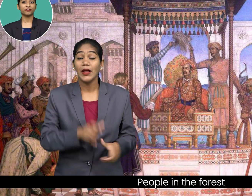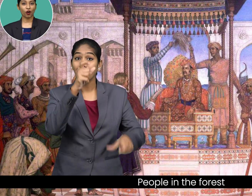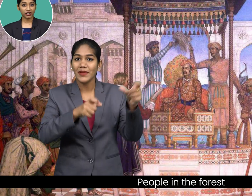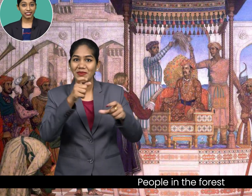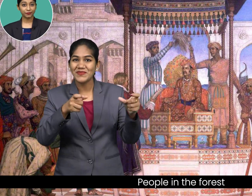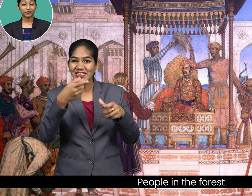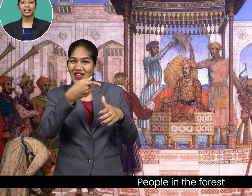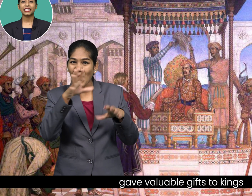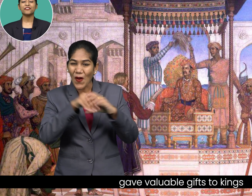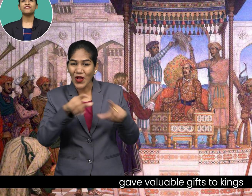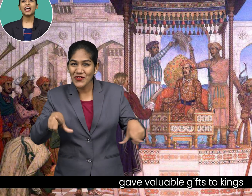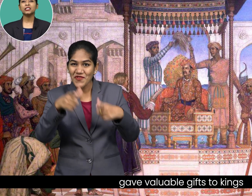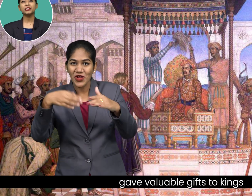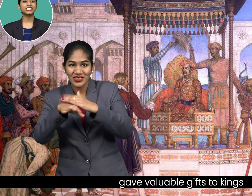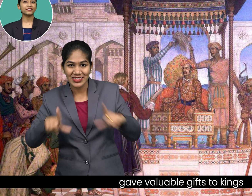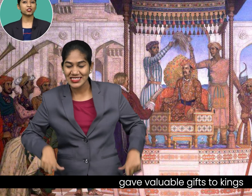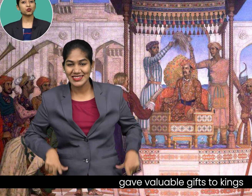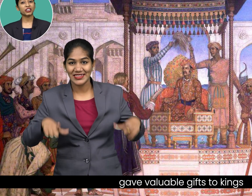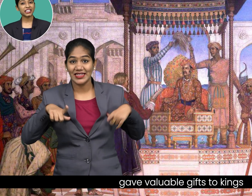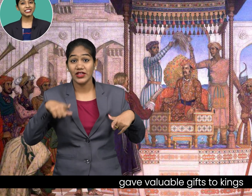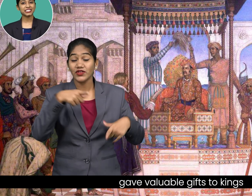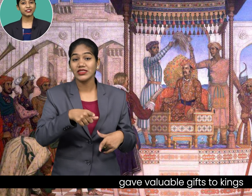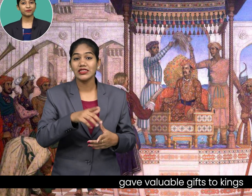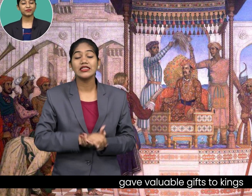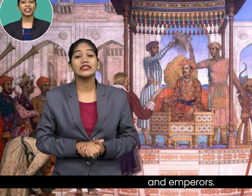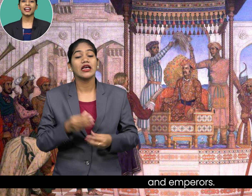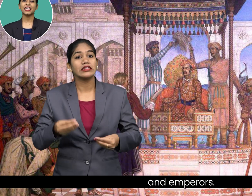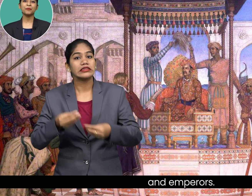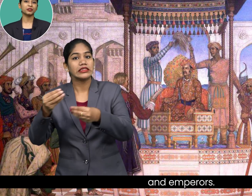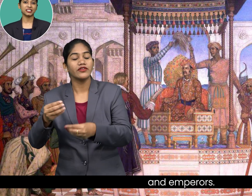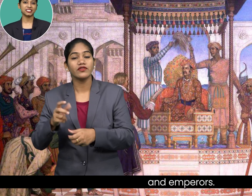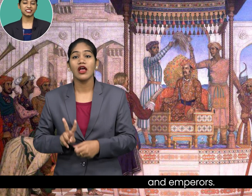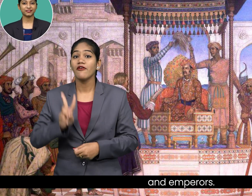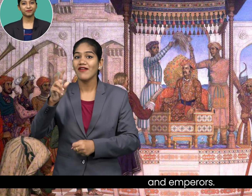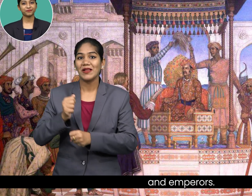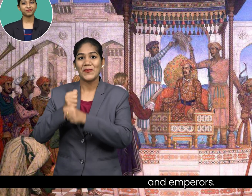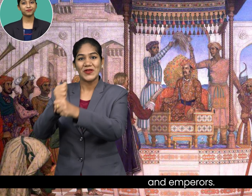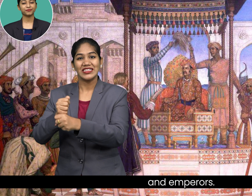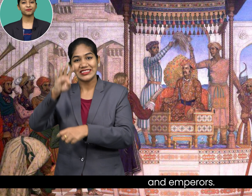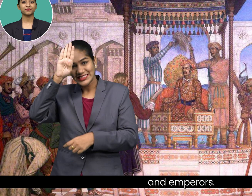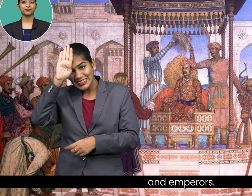People in the forest gave valuable gifts to kings and emperors.